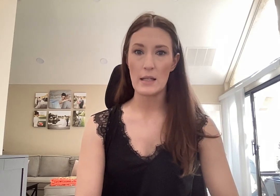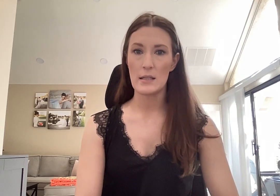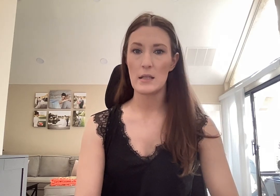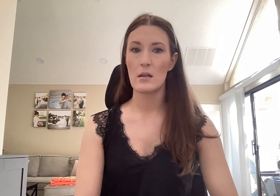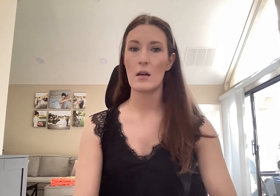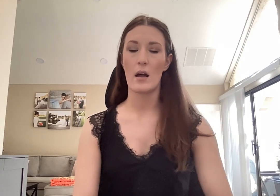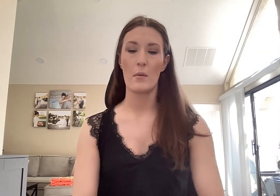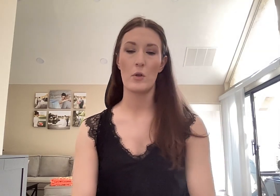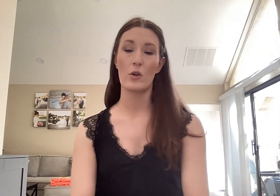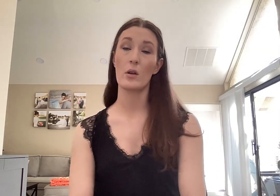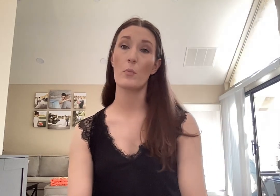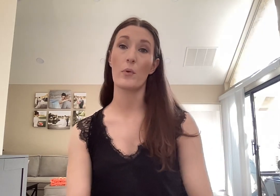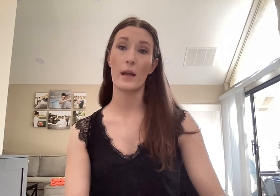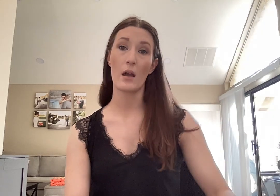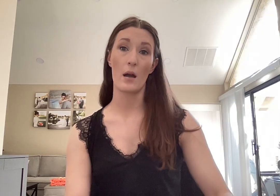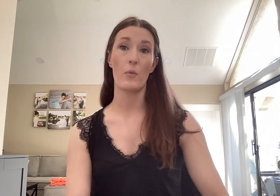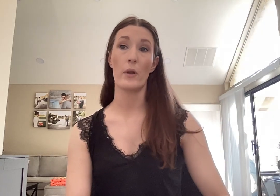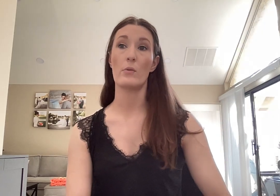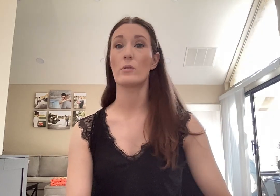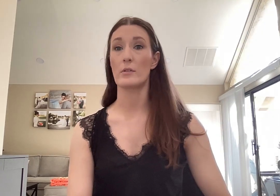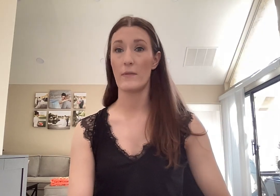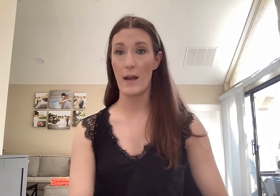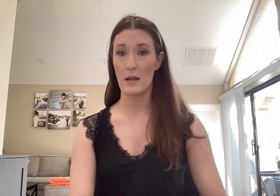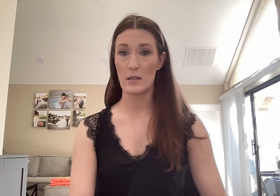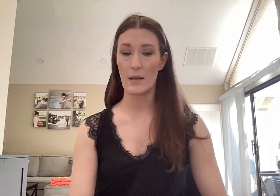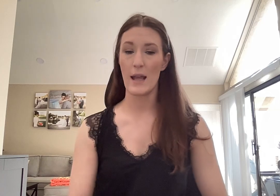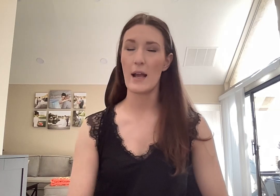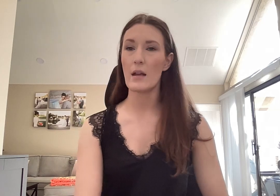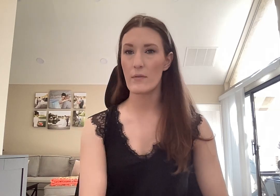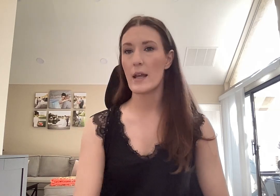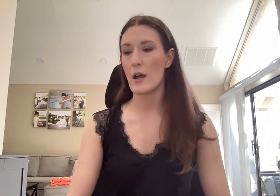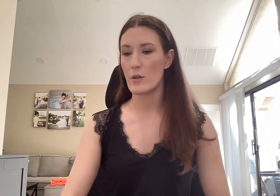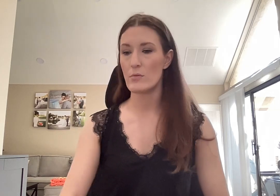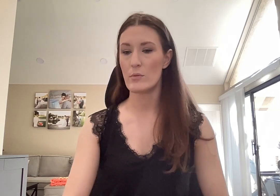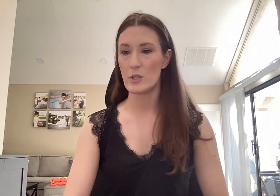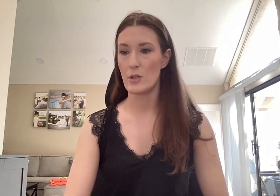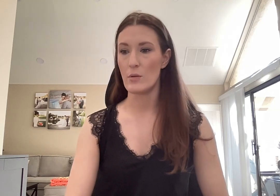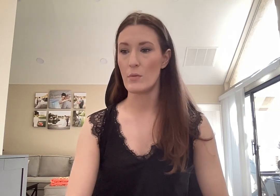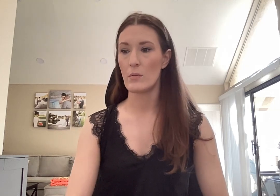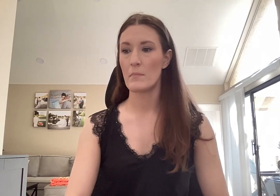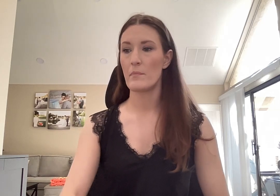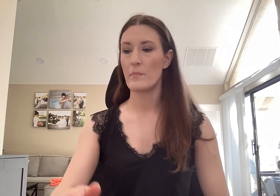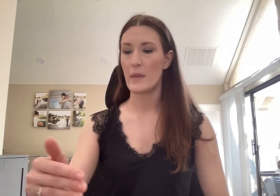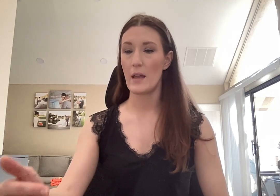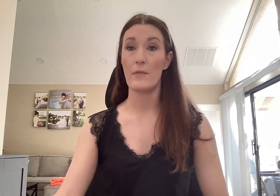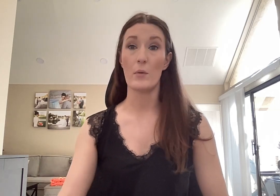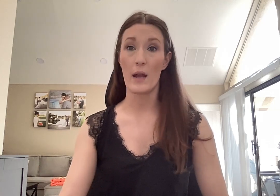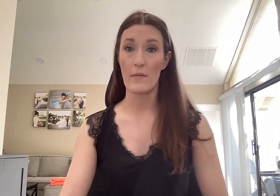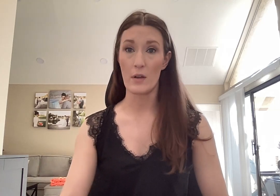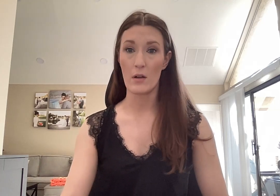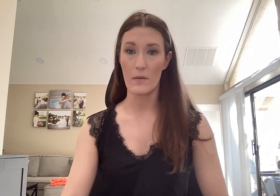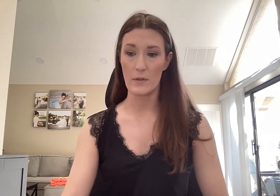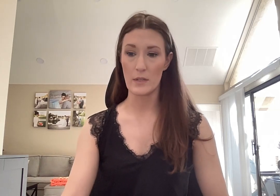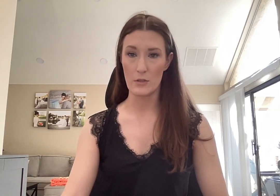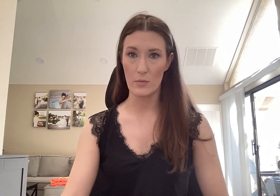wise, you're going to bring up where you learn the fact. Okay, kind of like how you would do if you were having a conversation with